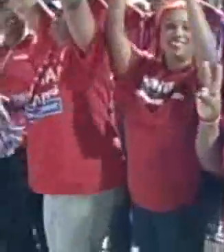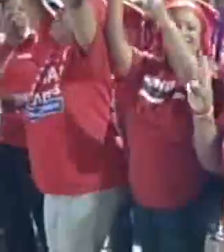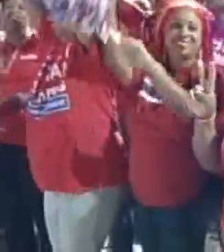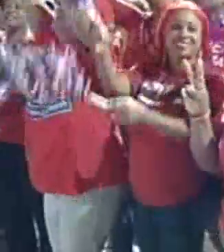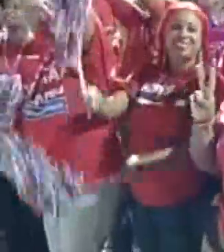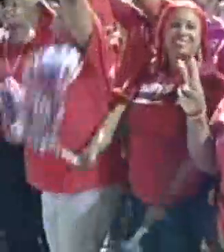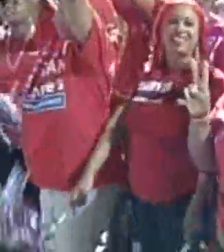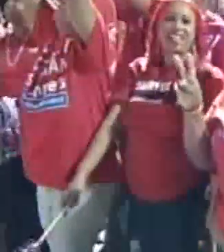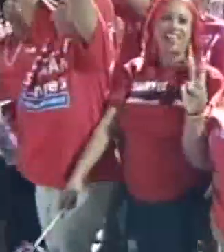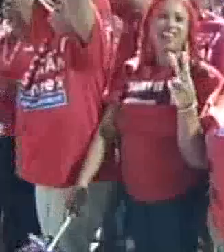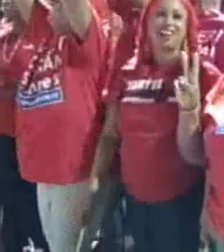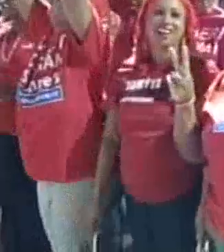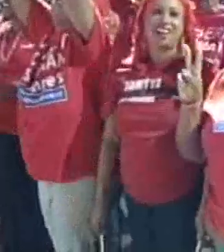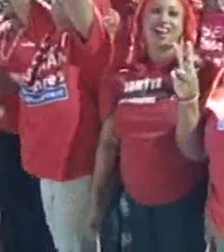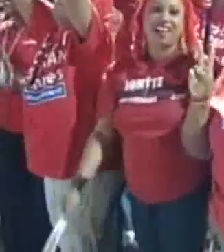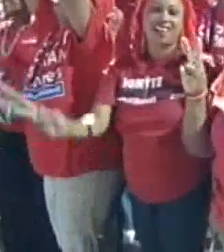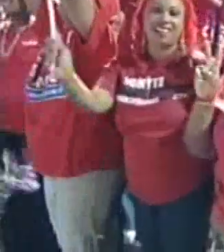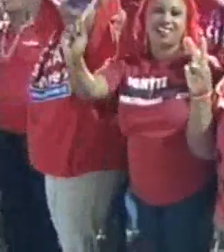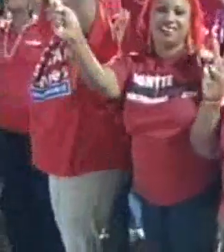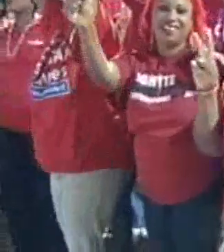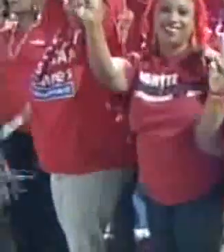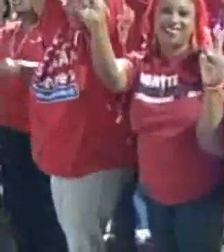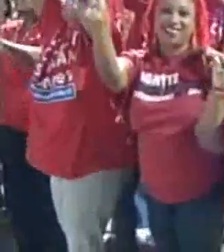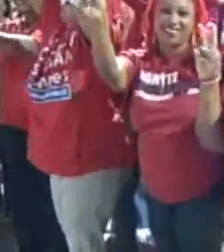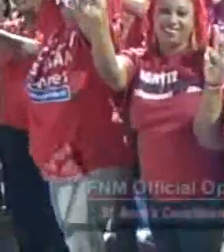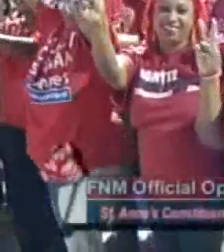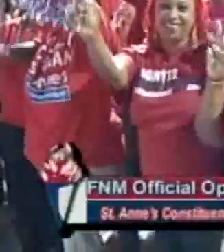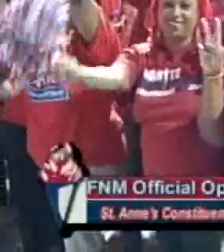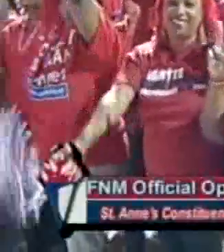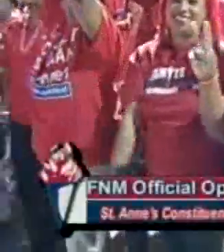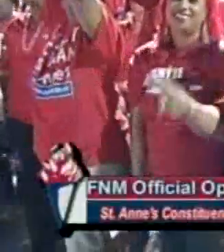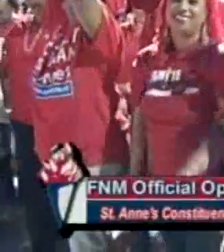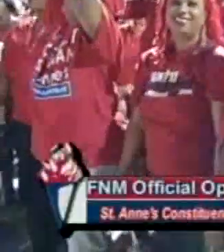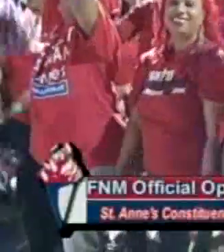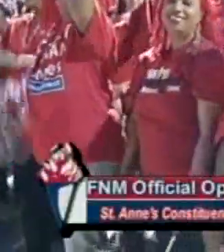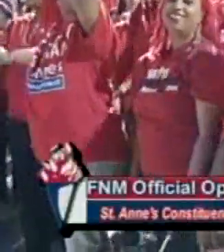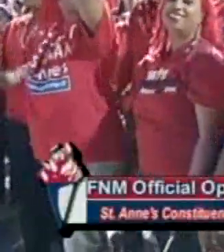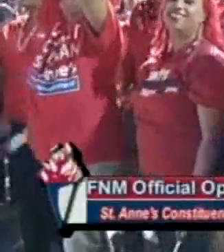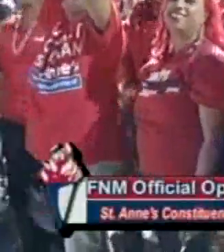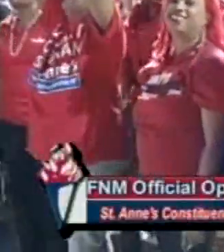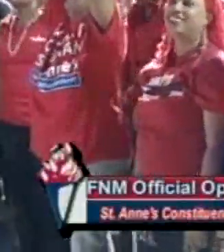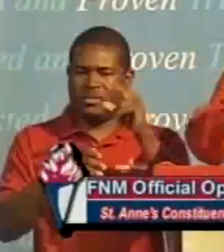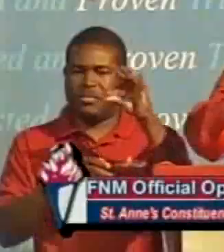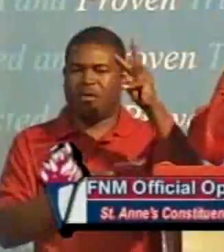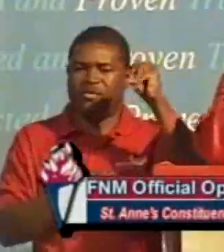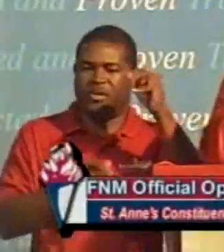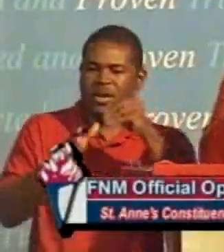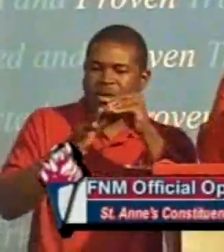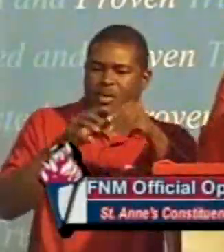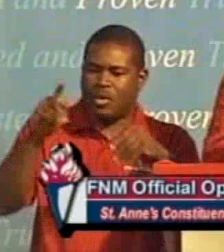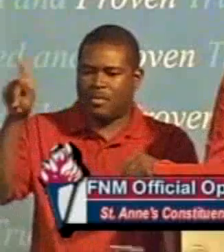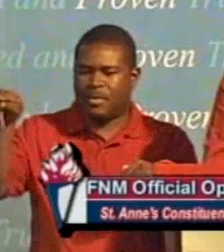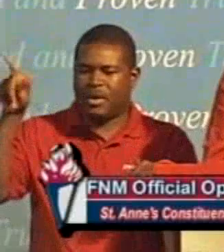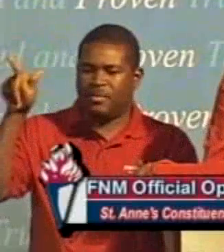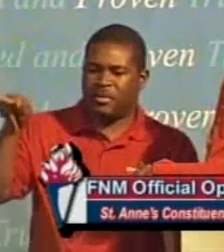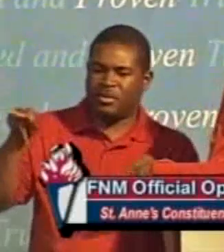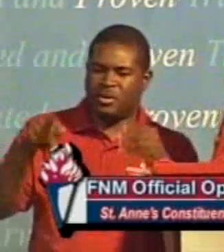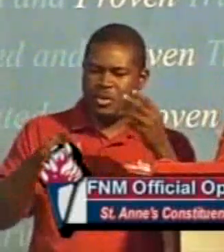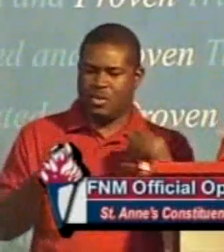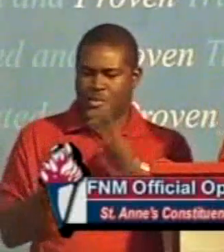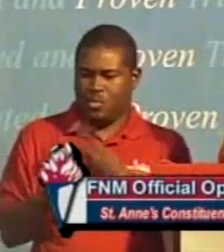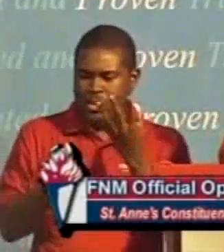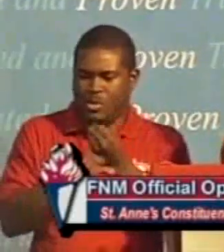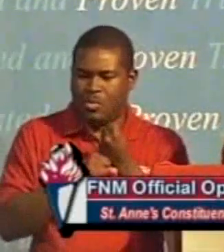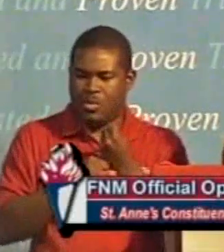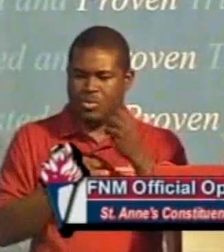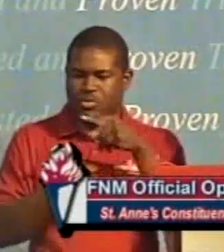constituency, regardless of your political affiliation. Whether you are FNM or PLP, we want you to do the right thing. We want